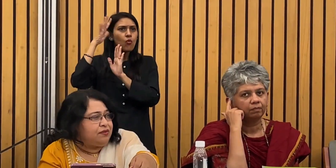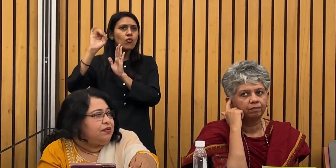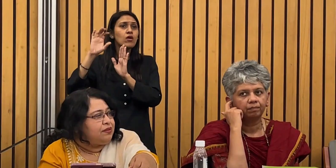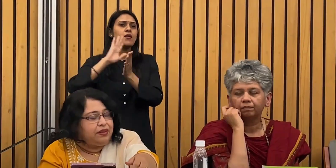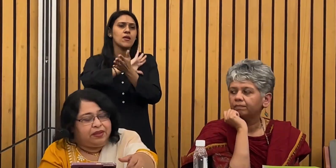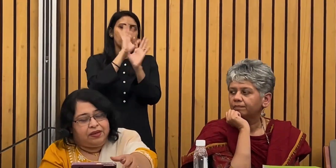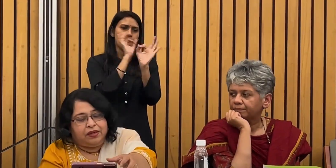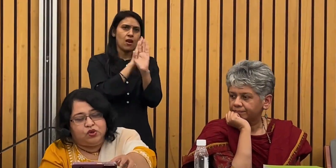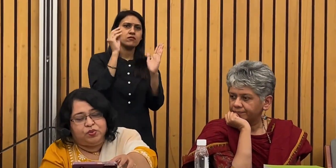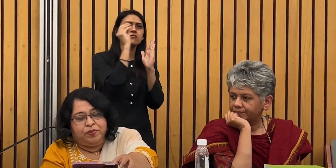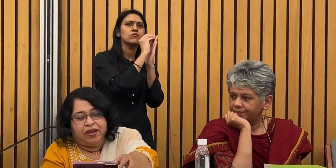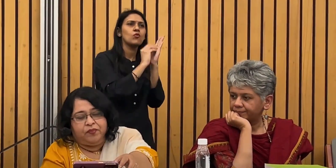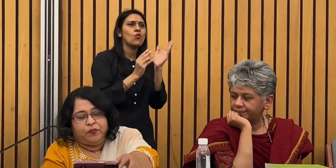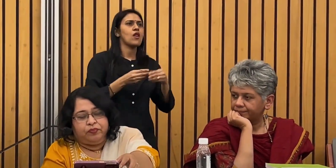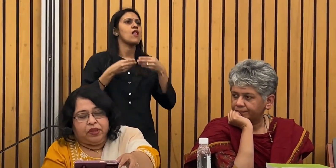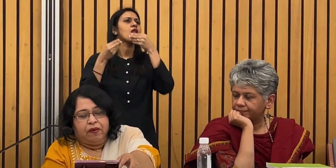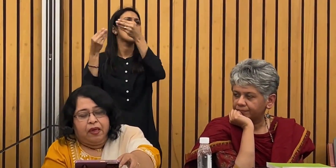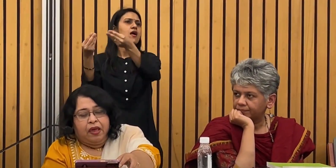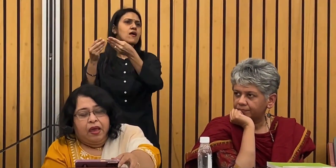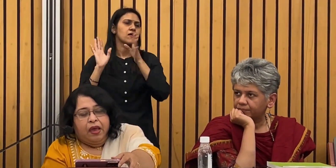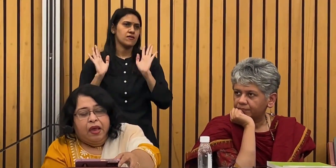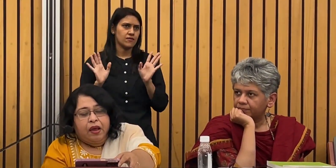mention they need to be made.